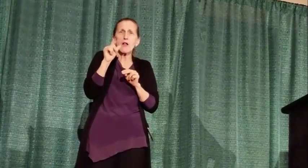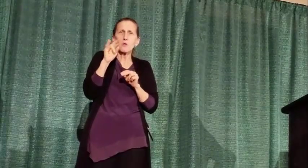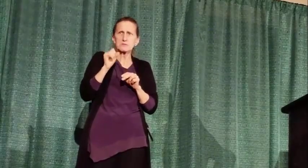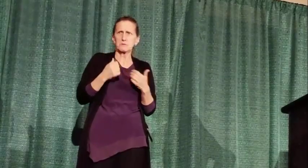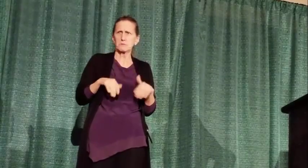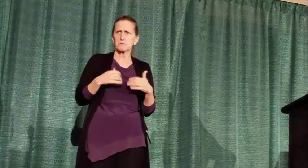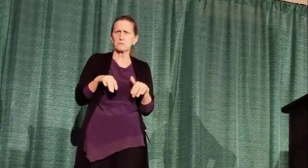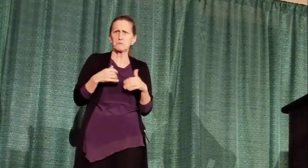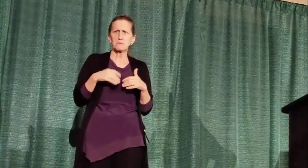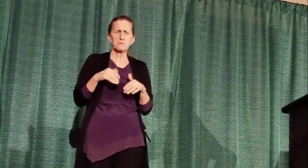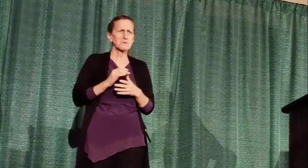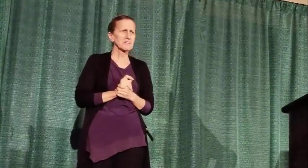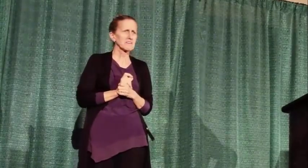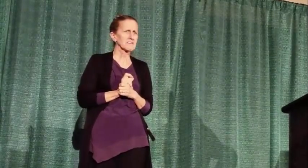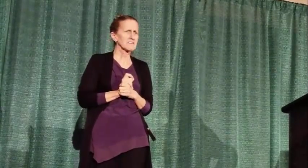Wow.